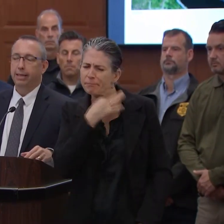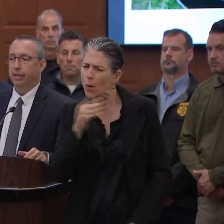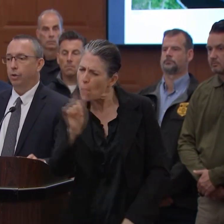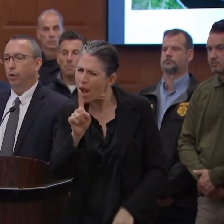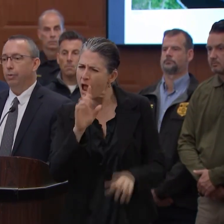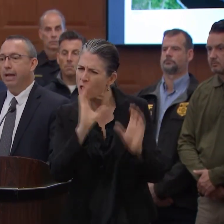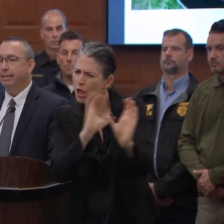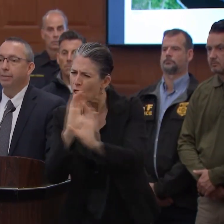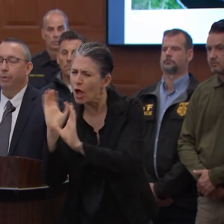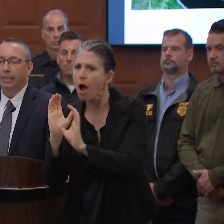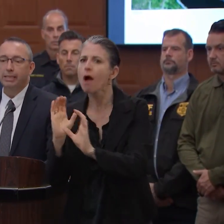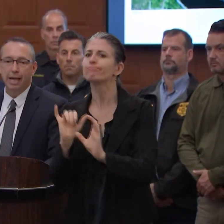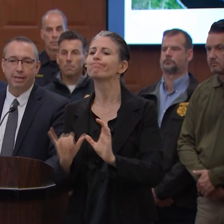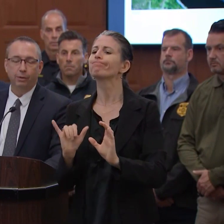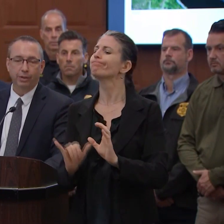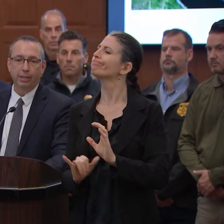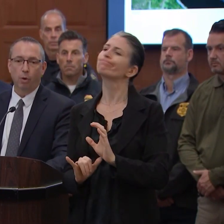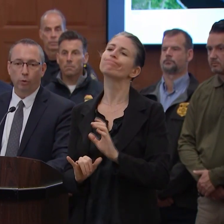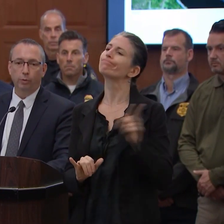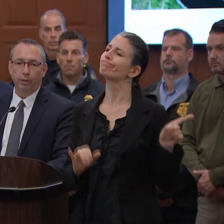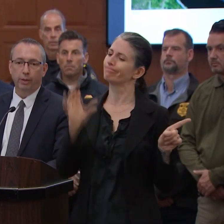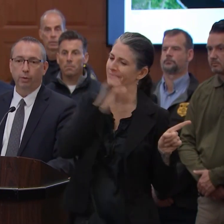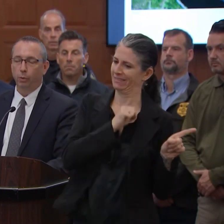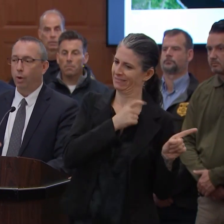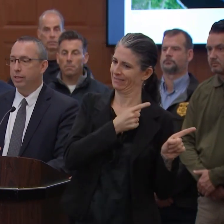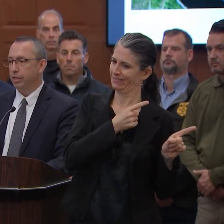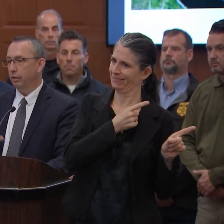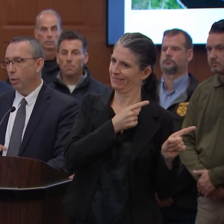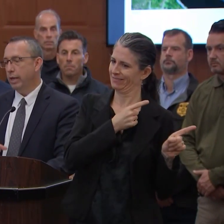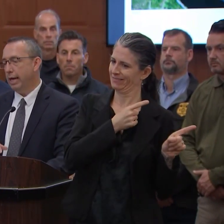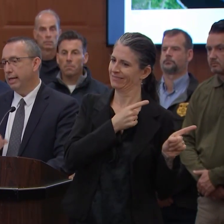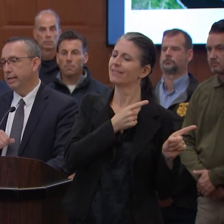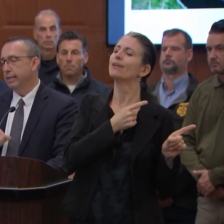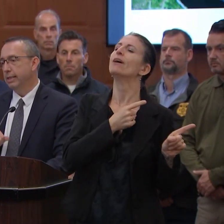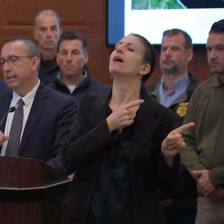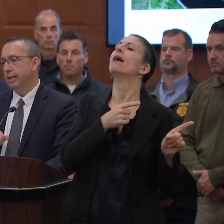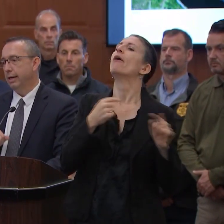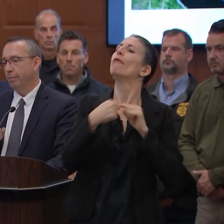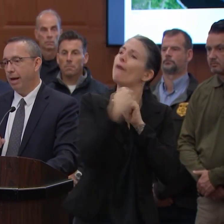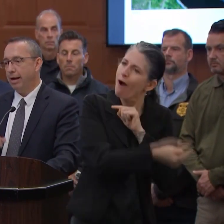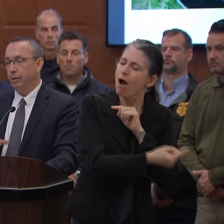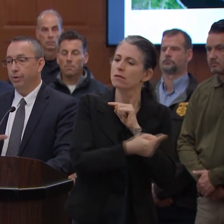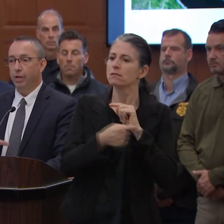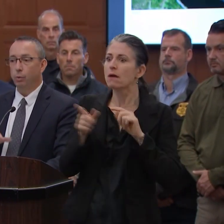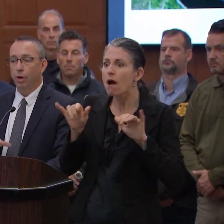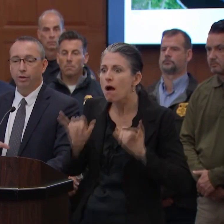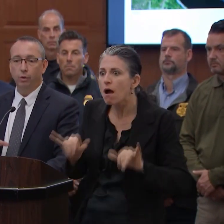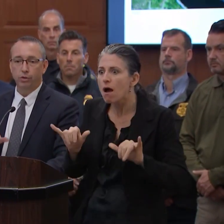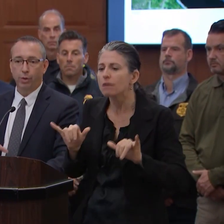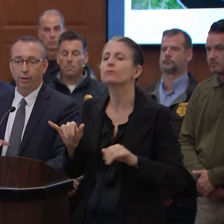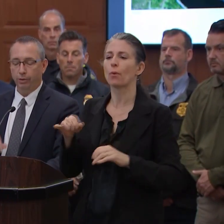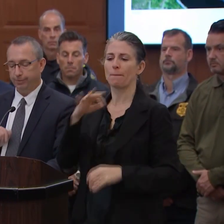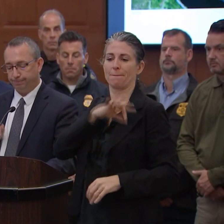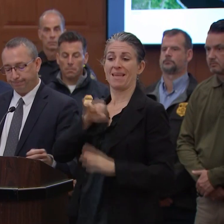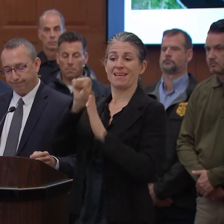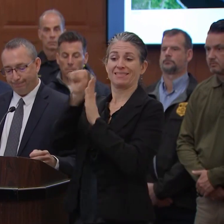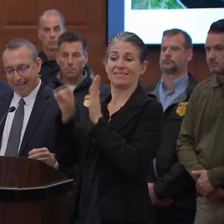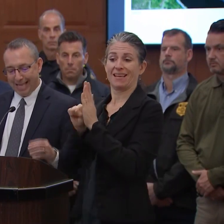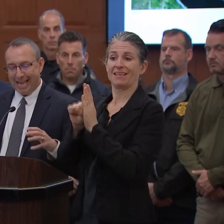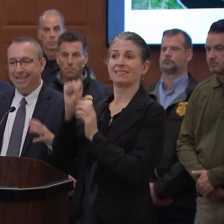back. So the Maine State Police tactical team ultimately were the ones that located the body within one of those